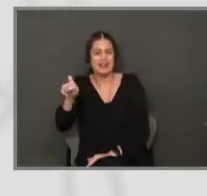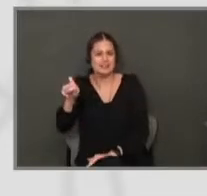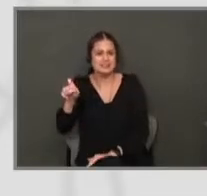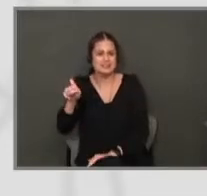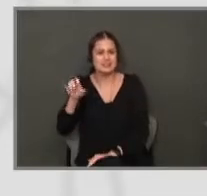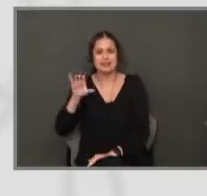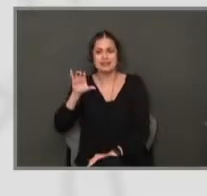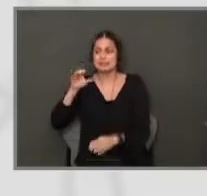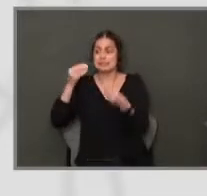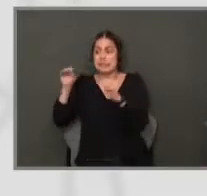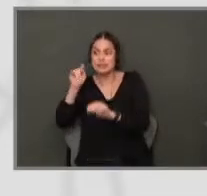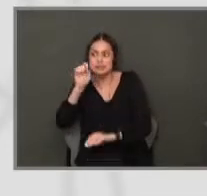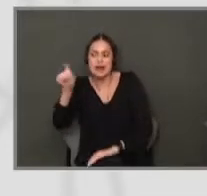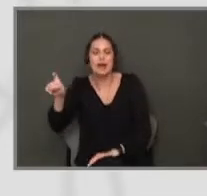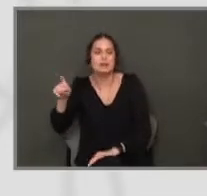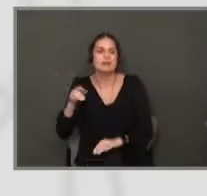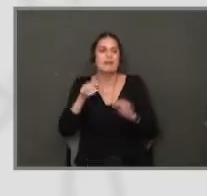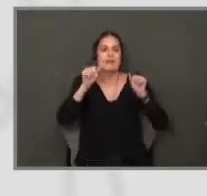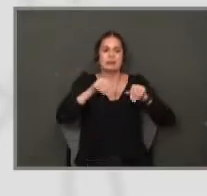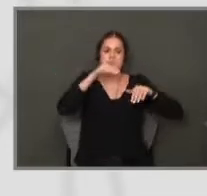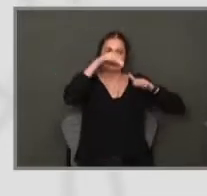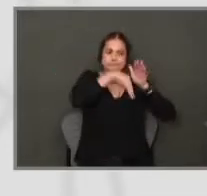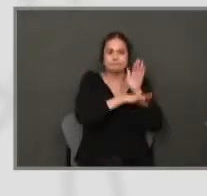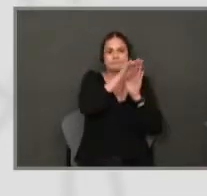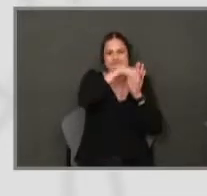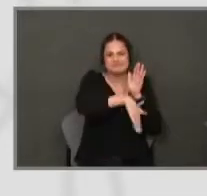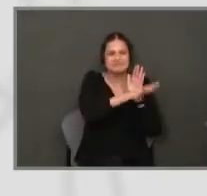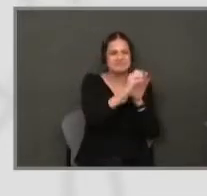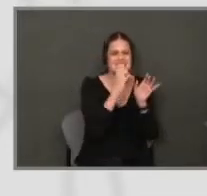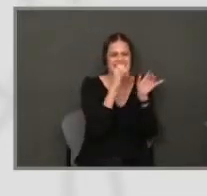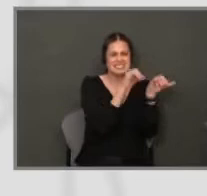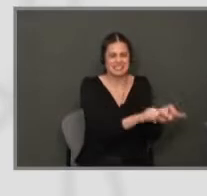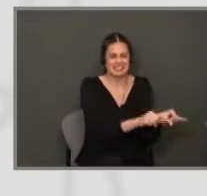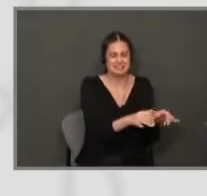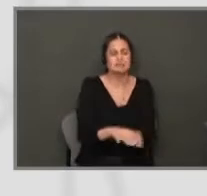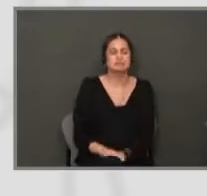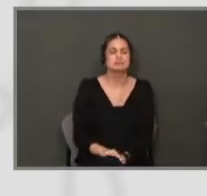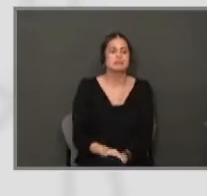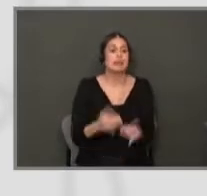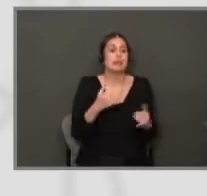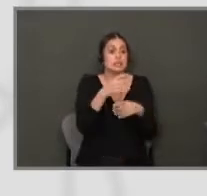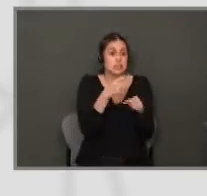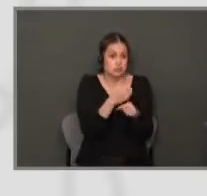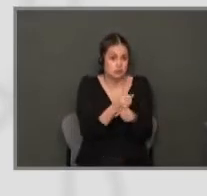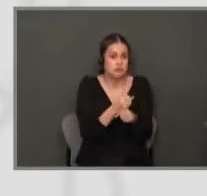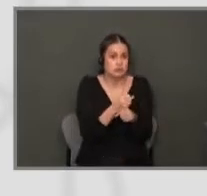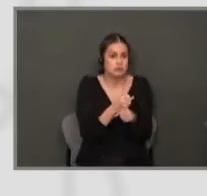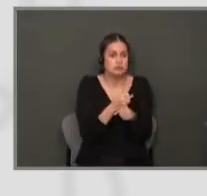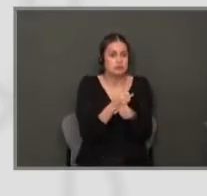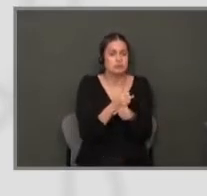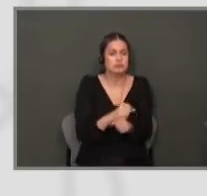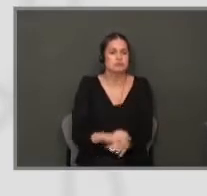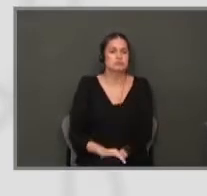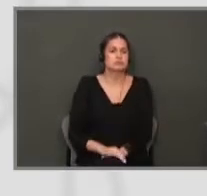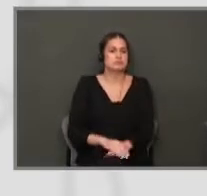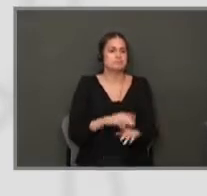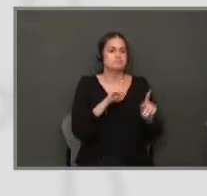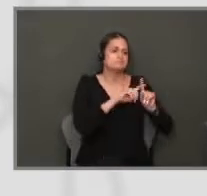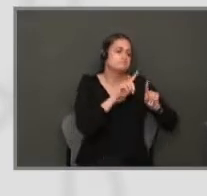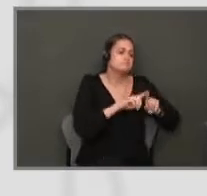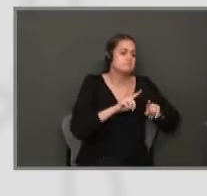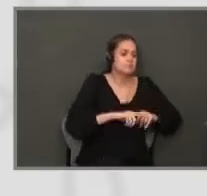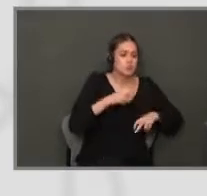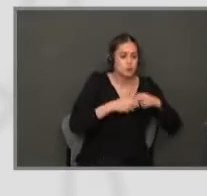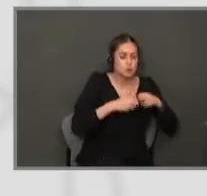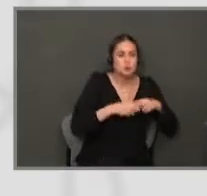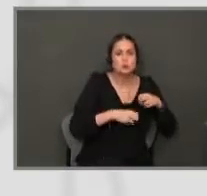this. It goes up and down. This year, and earlier in the year, as geopolitical issues on the other